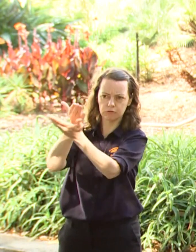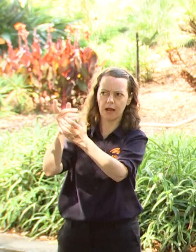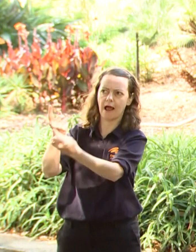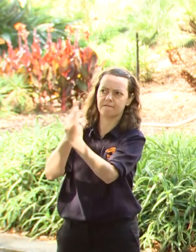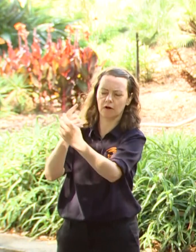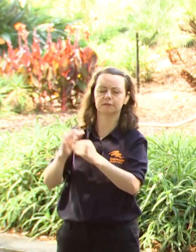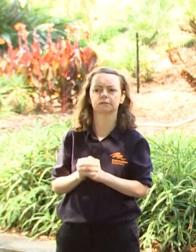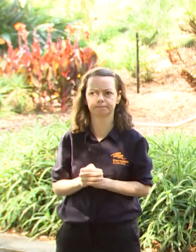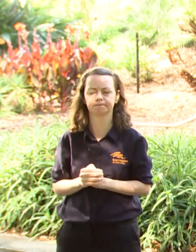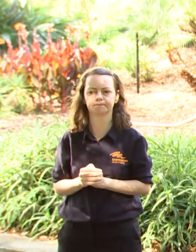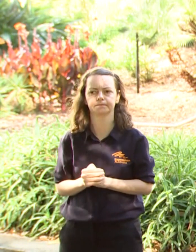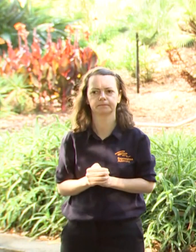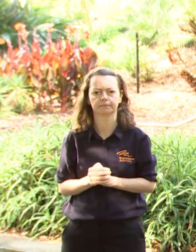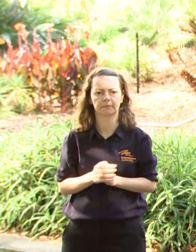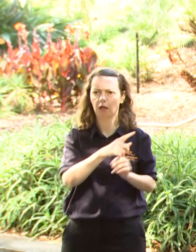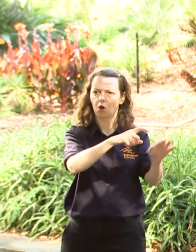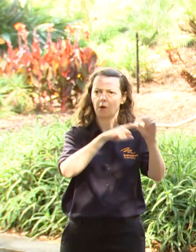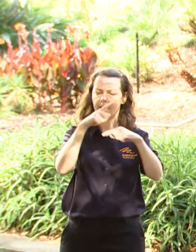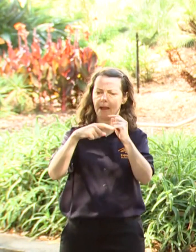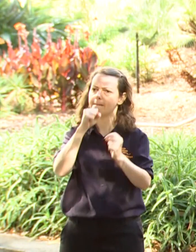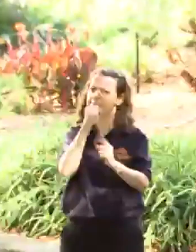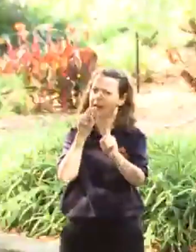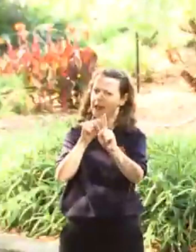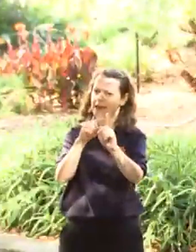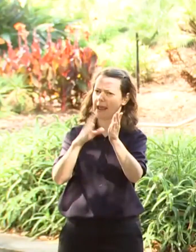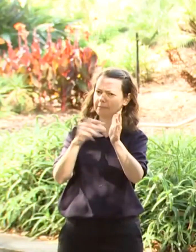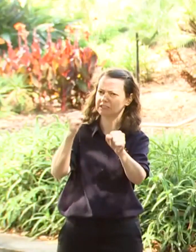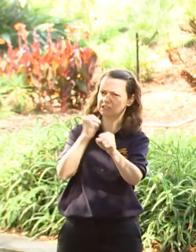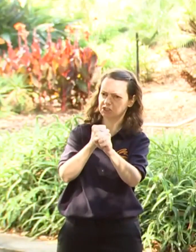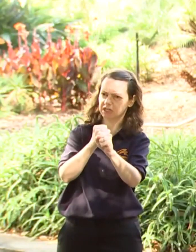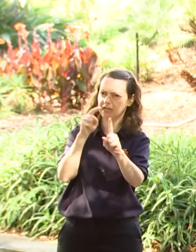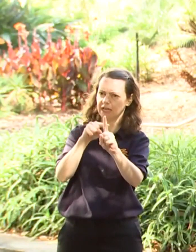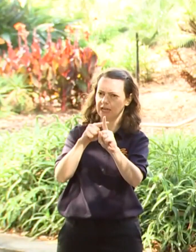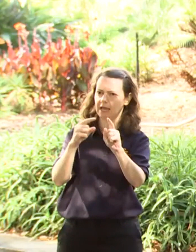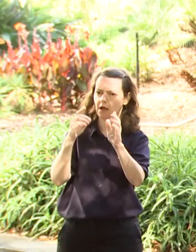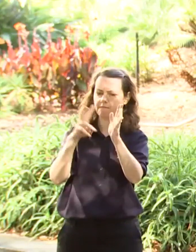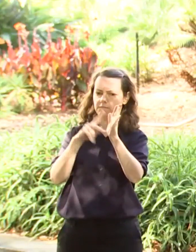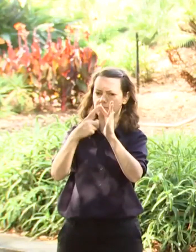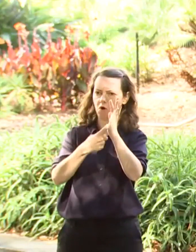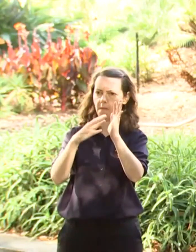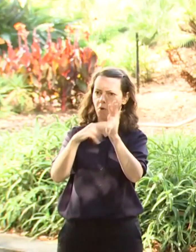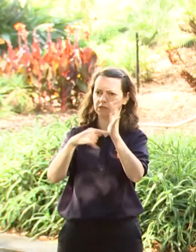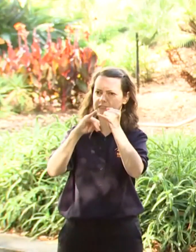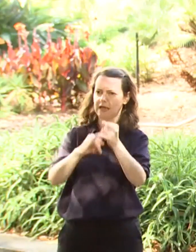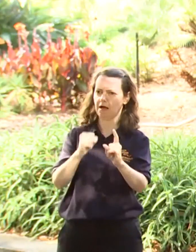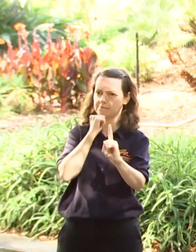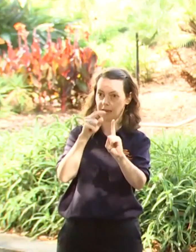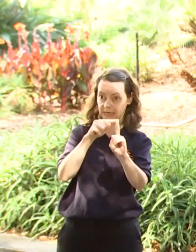case, has there been any further update on links there? Has it been linked to Black Rock? How's that No, not. Well, obviously there is